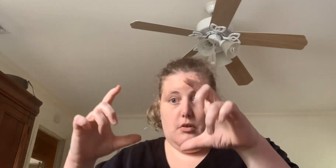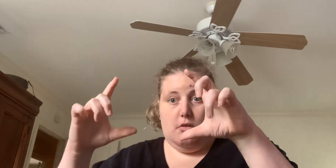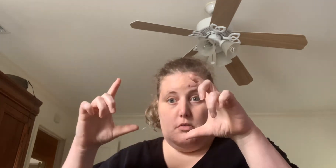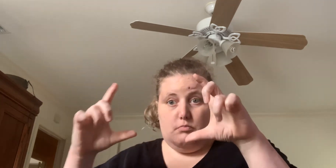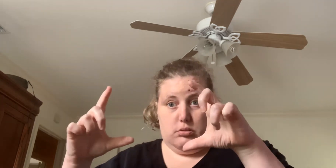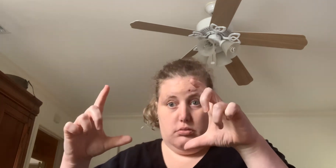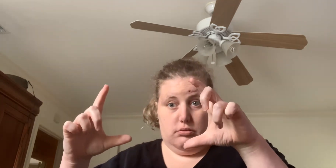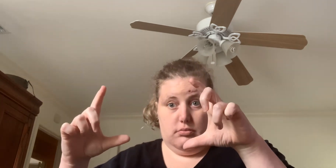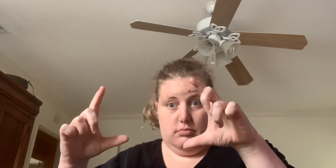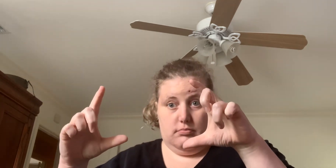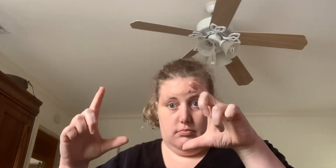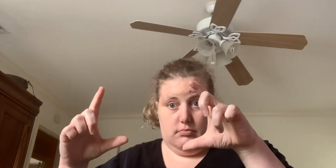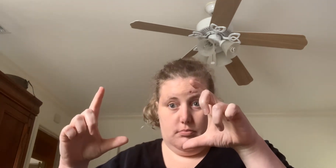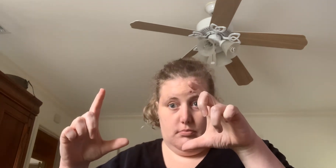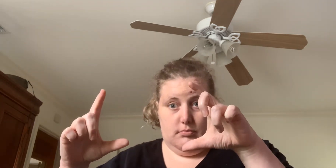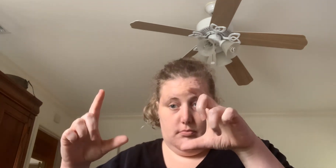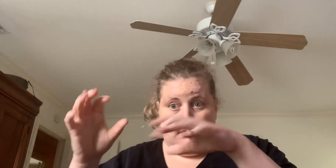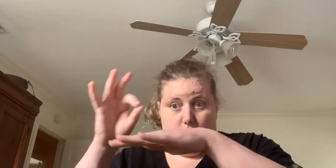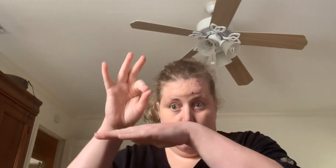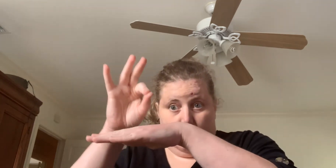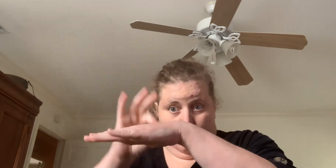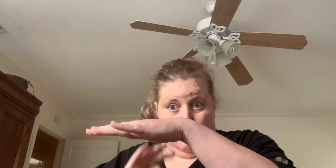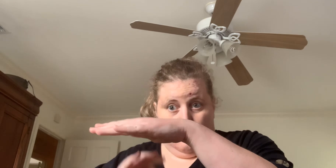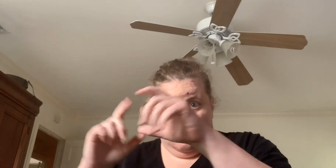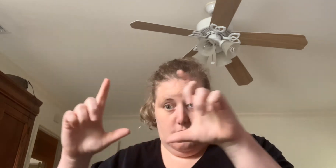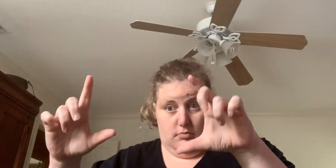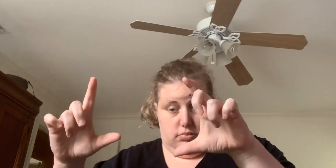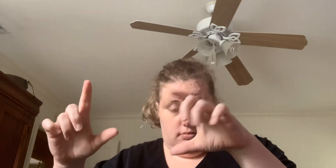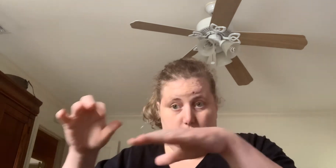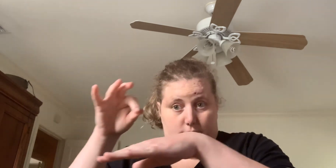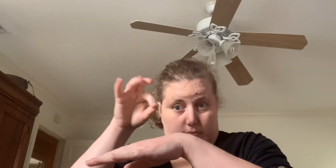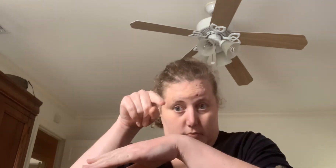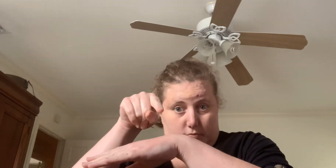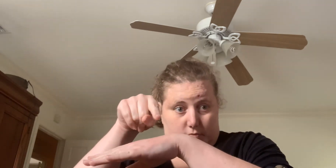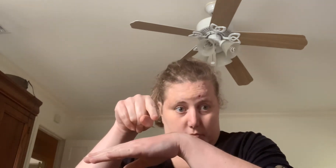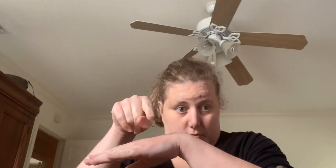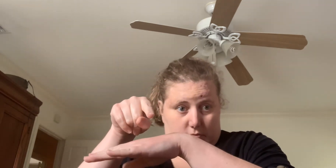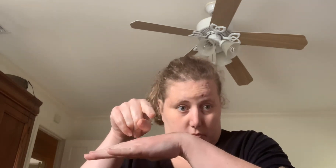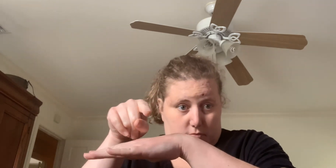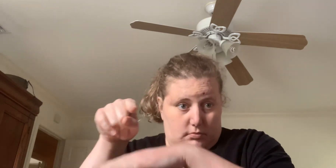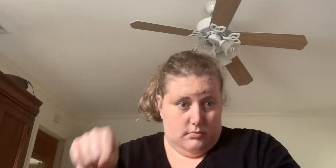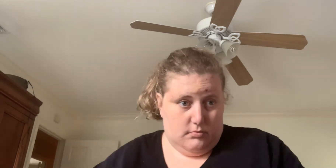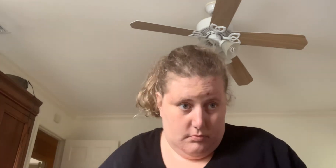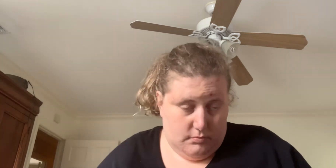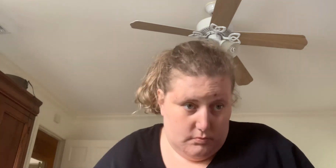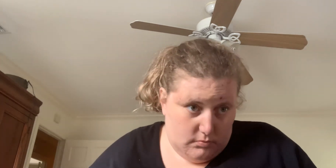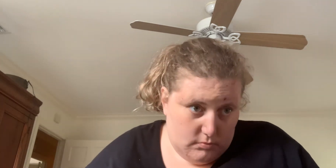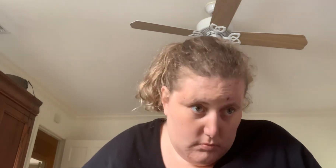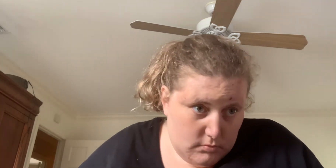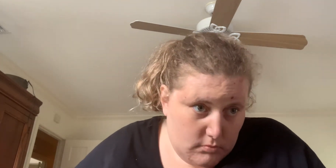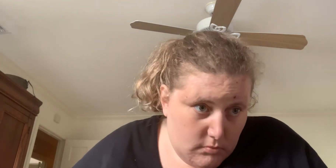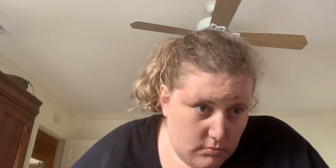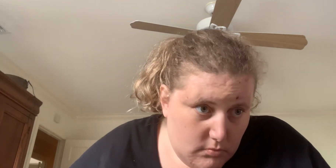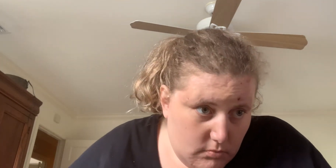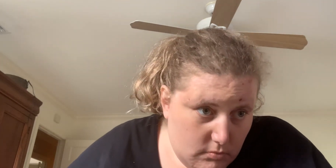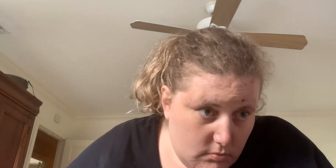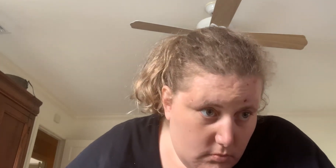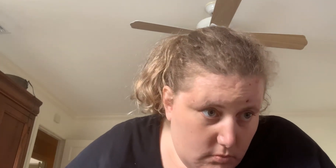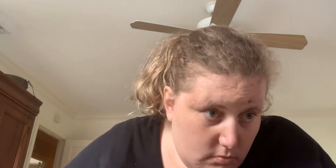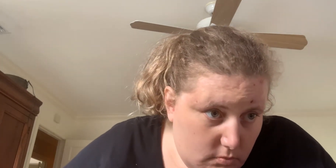extra stuff, so sorry. Now we're going to look at the relationship of aluminum oxide to